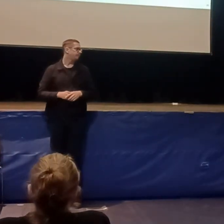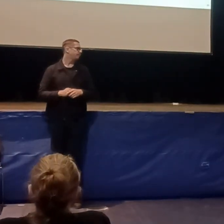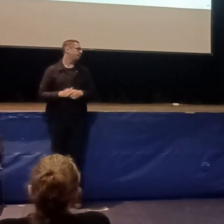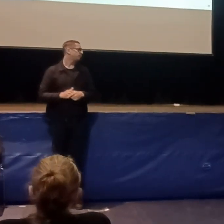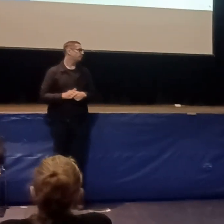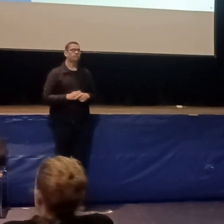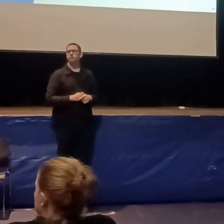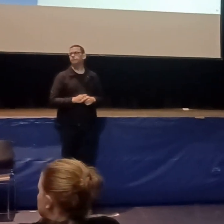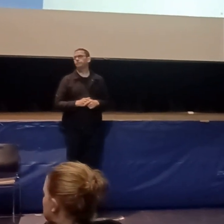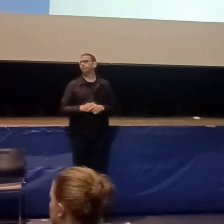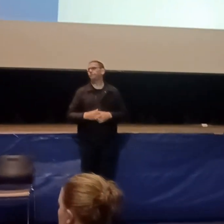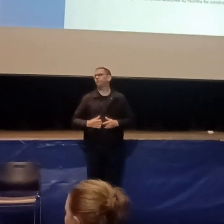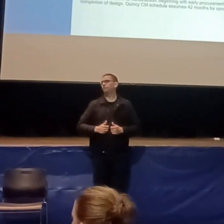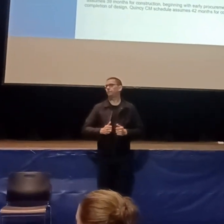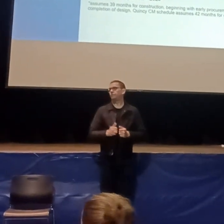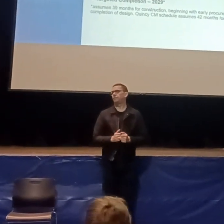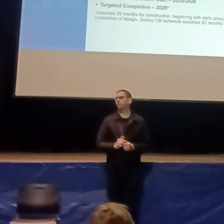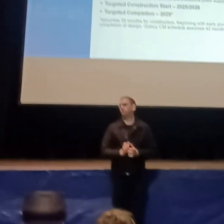That answers the question.